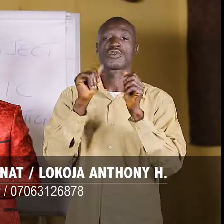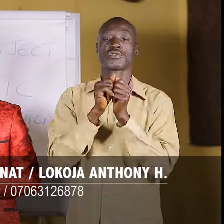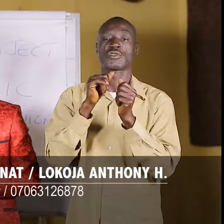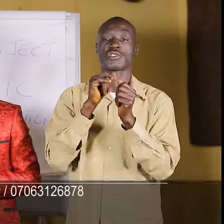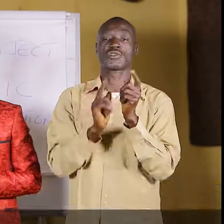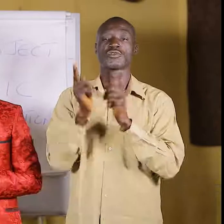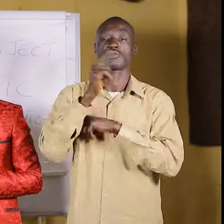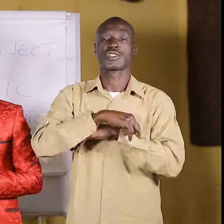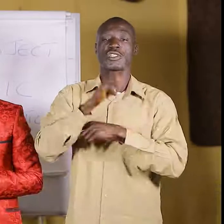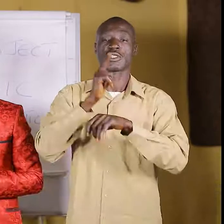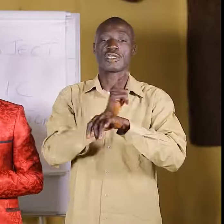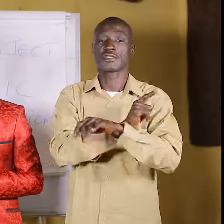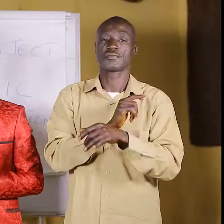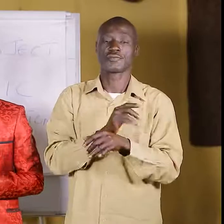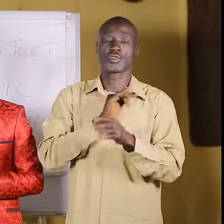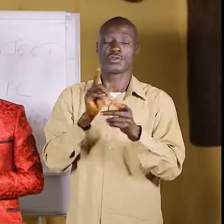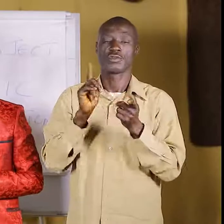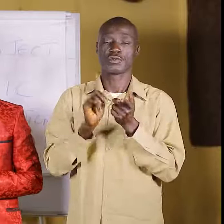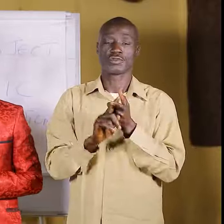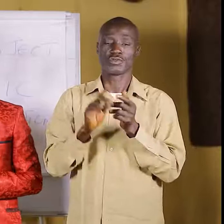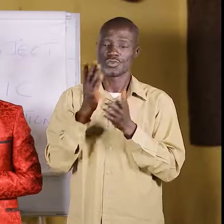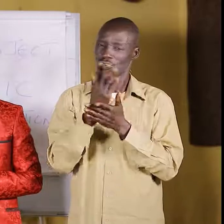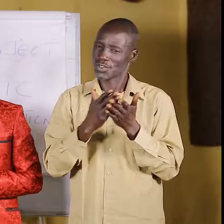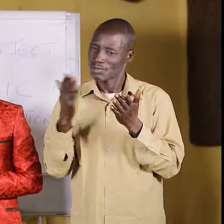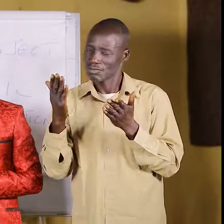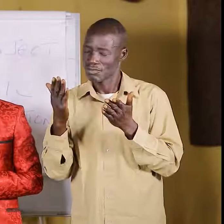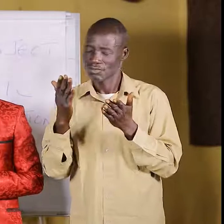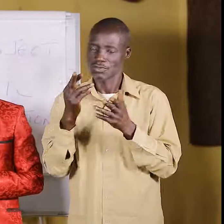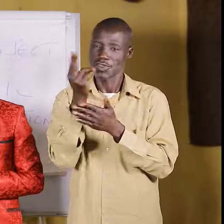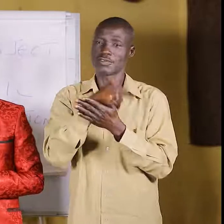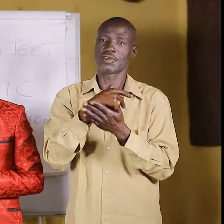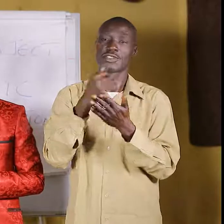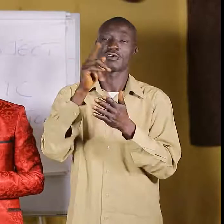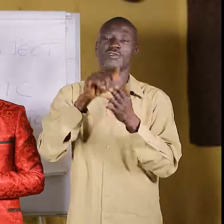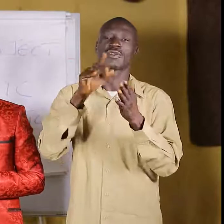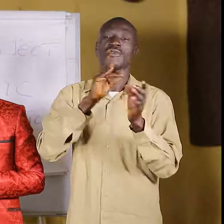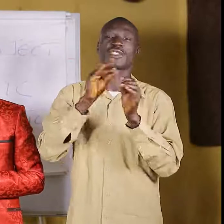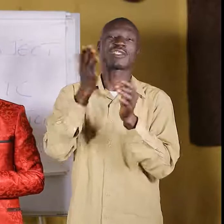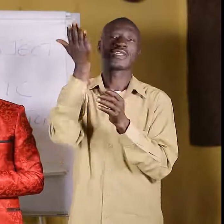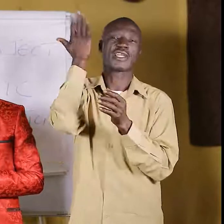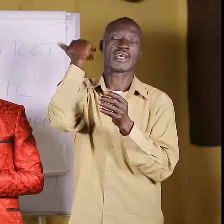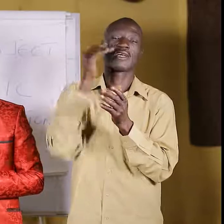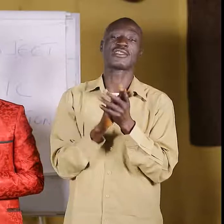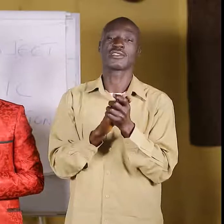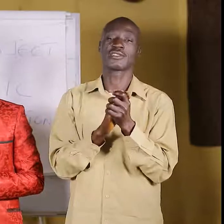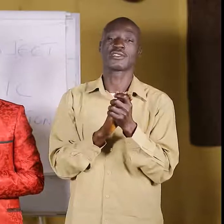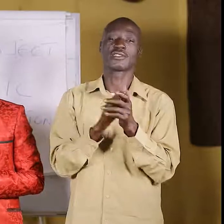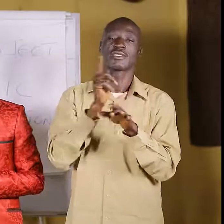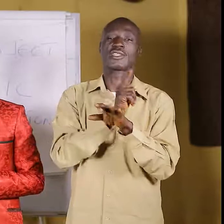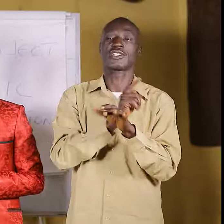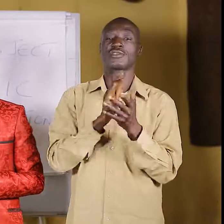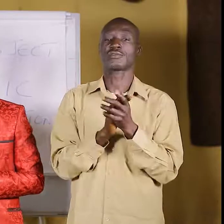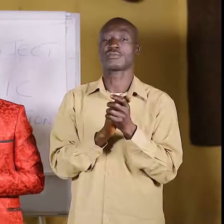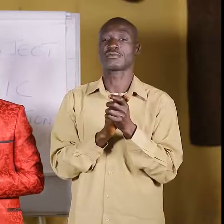with today's lessons, I would like to do a recap or a highlight of what we did in the very first part of